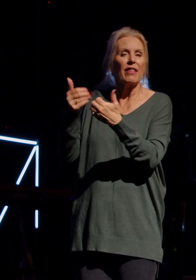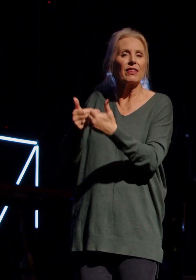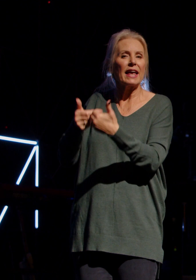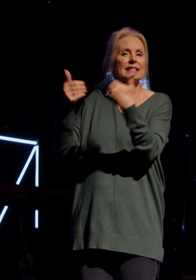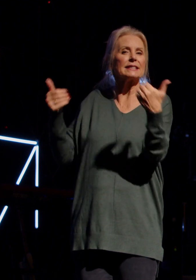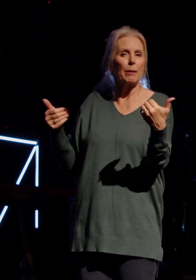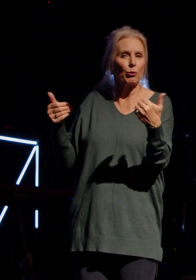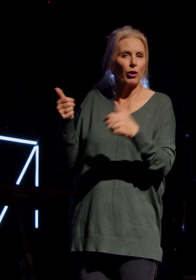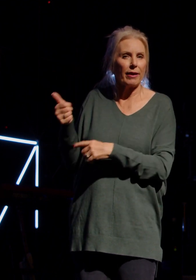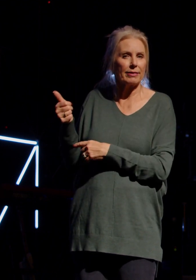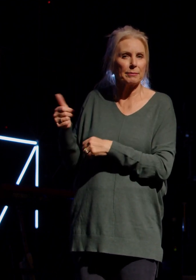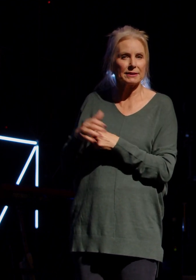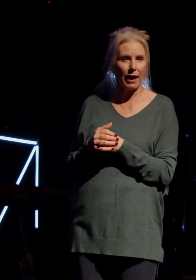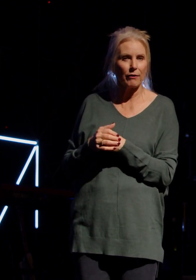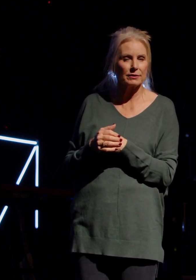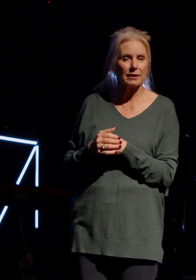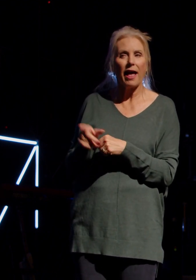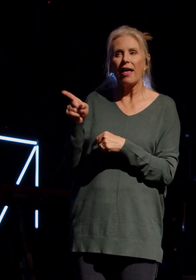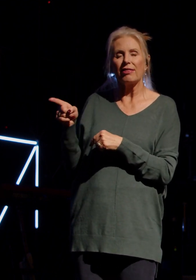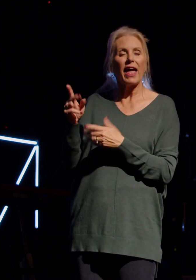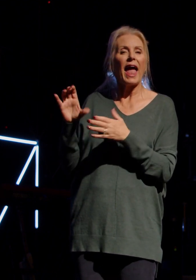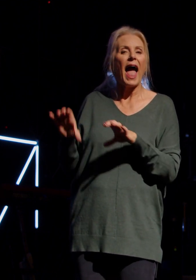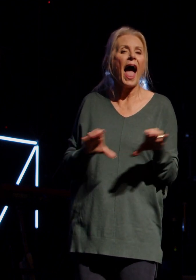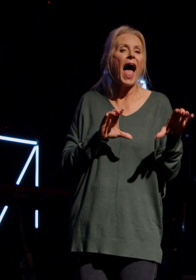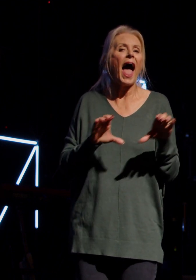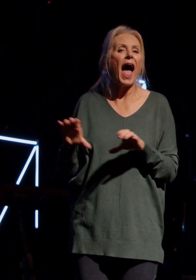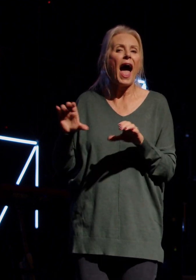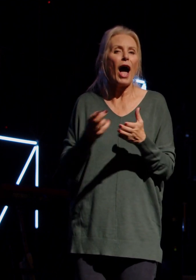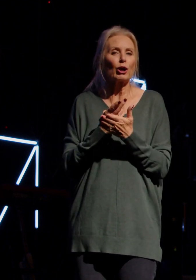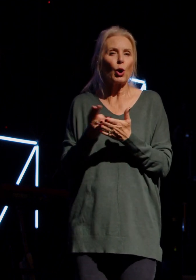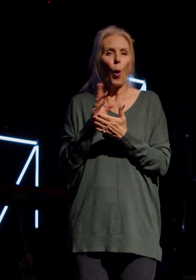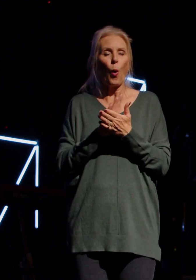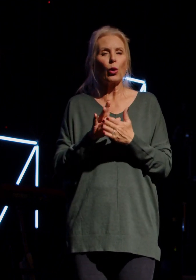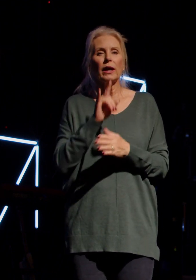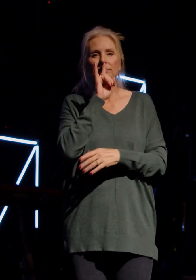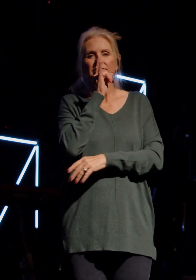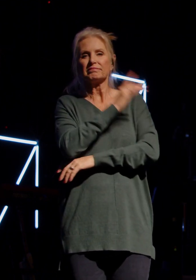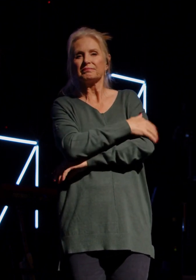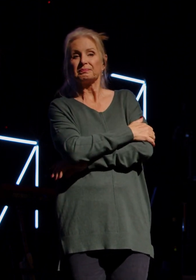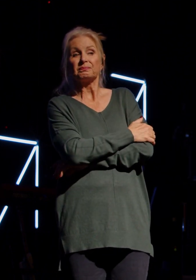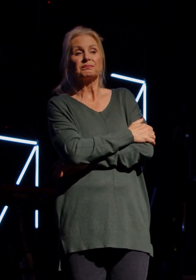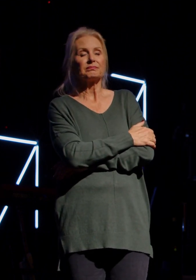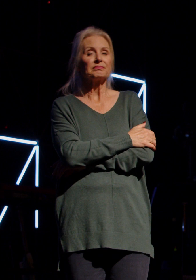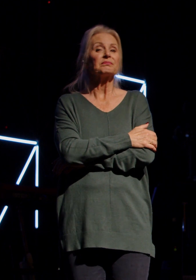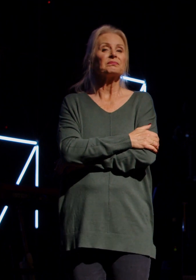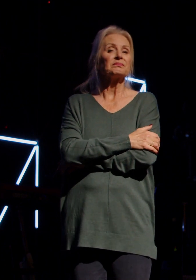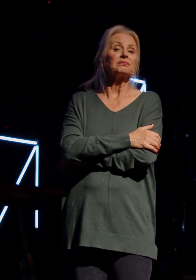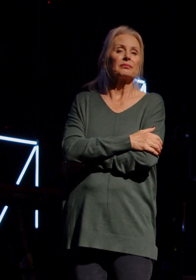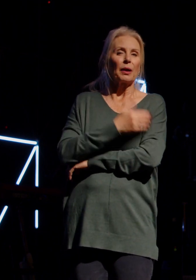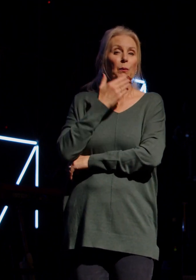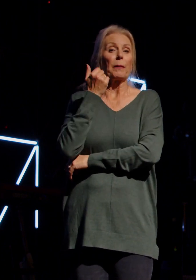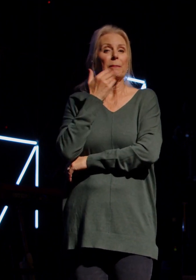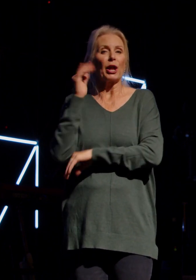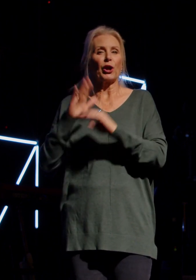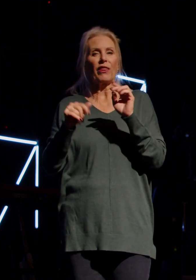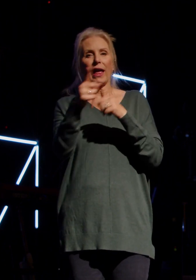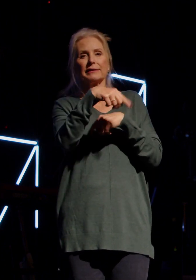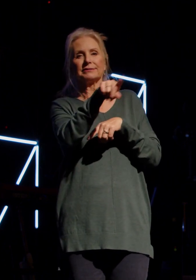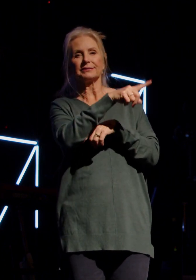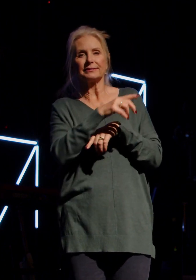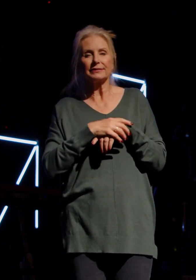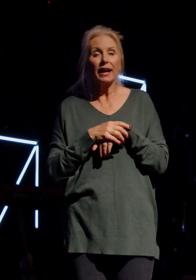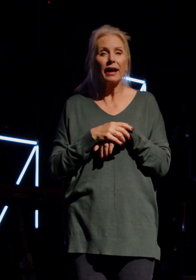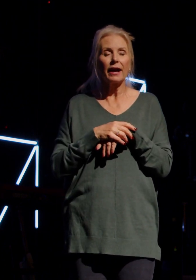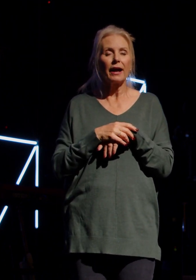themselves from sinners. They act holier than thou. They separate themselves from Jesus. They separate themselves from Jesus' mission and what